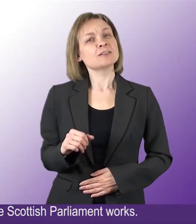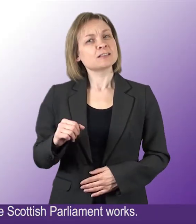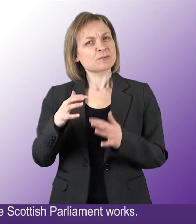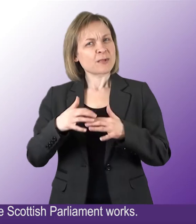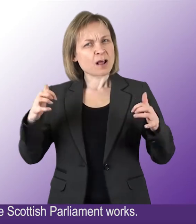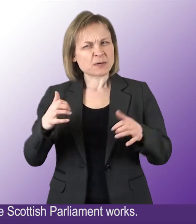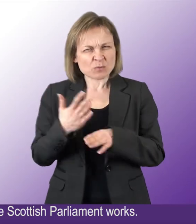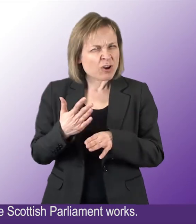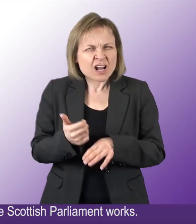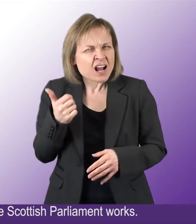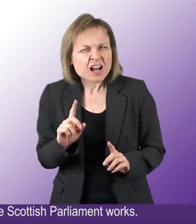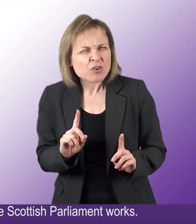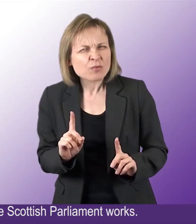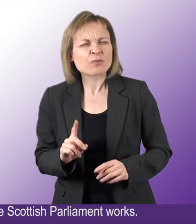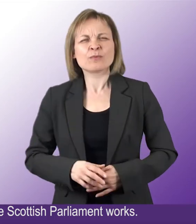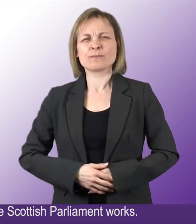How the Scottish Parliament works